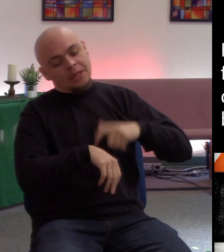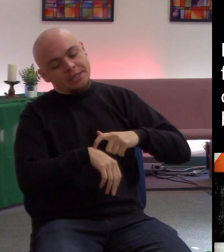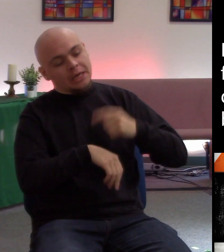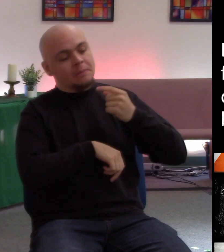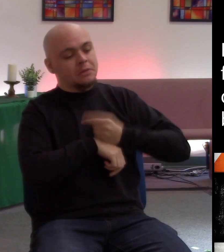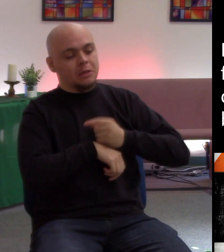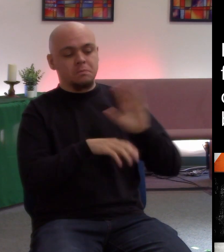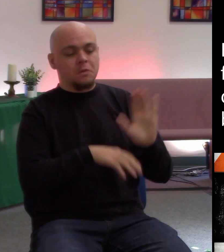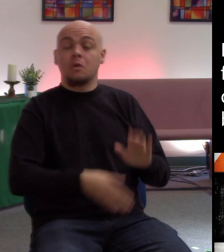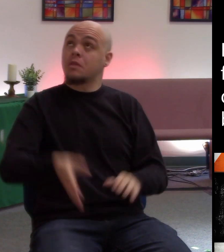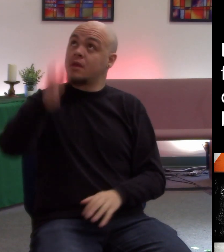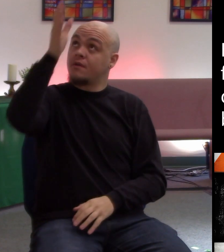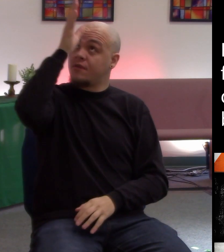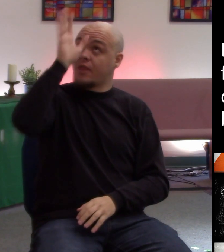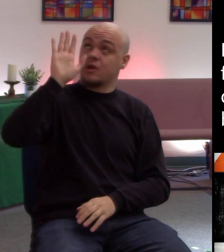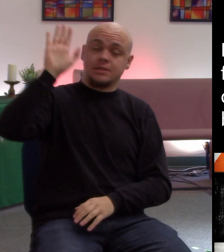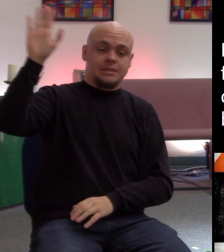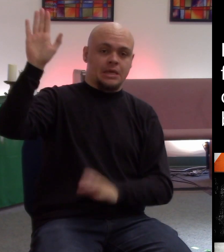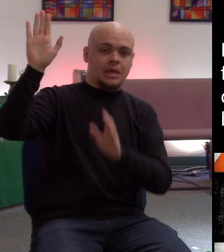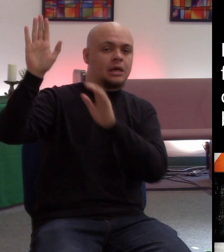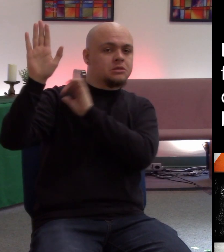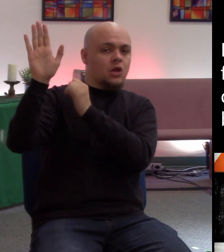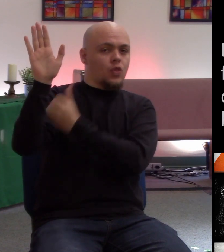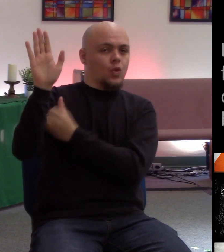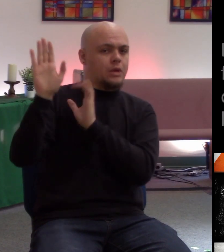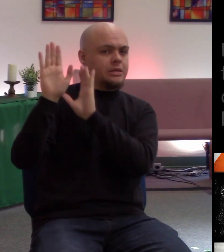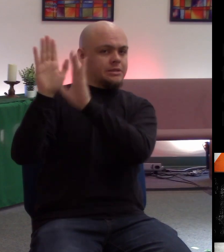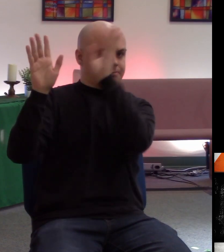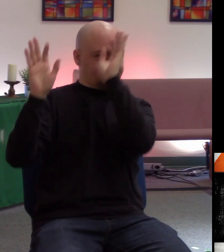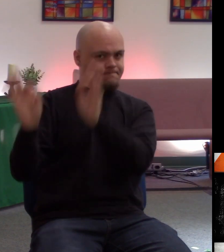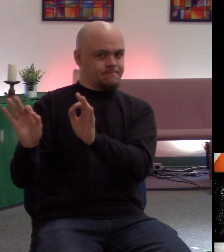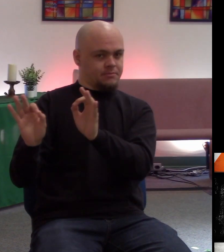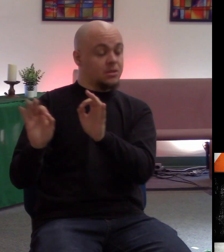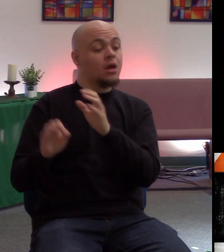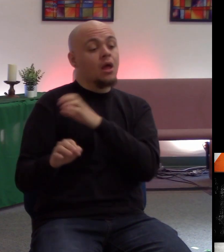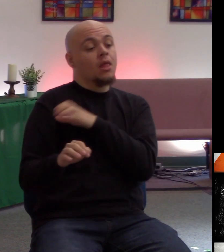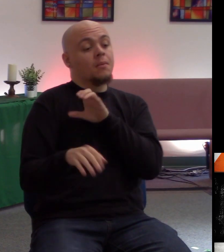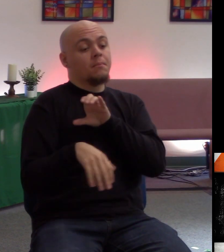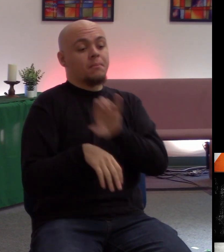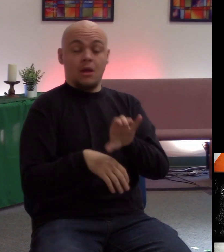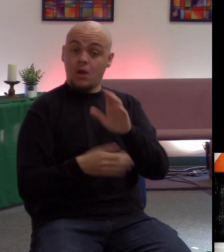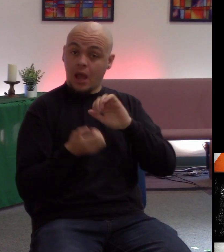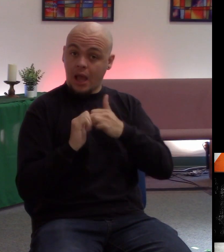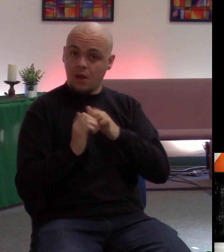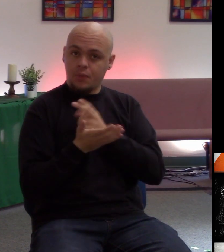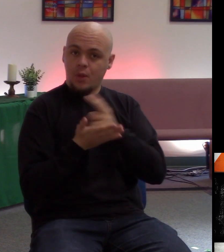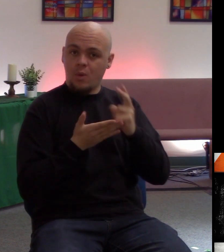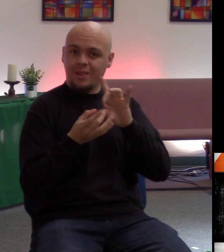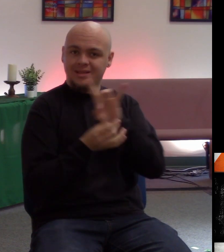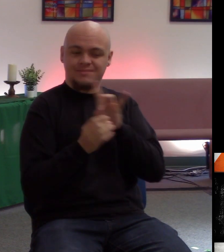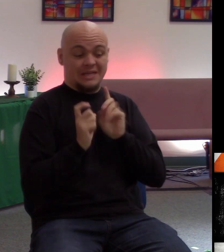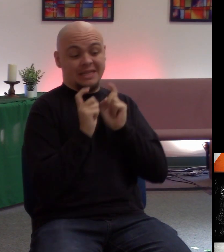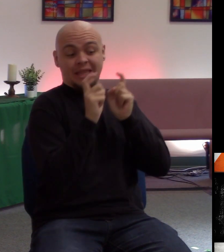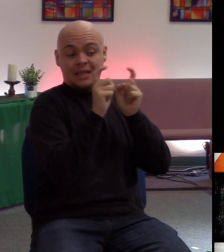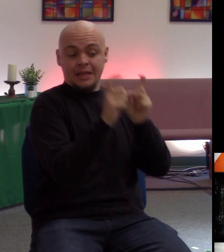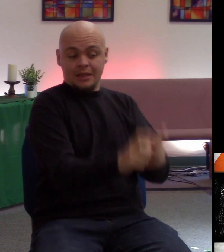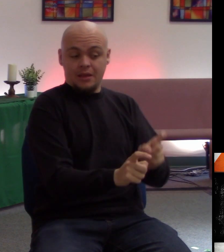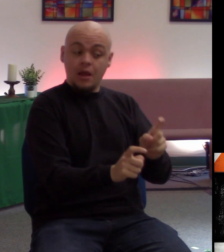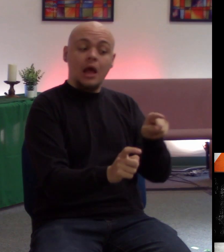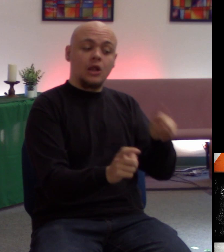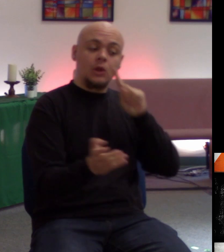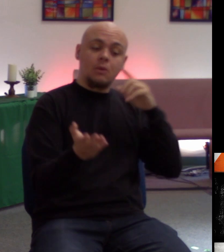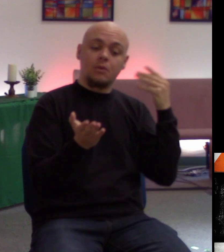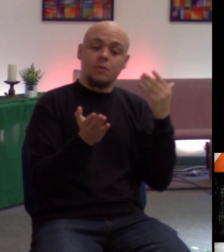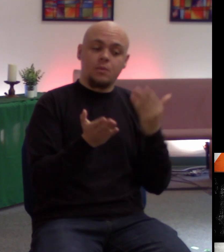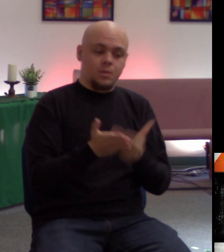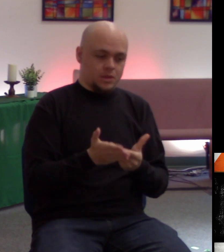know the times or dates the Father has set by his own authority. But you will receive power when the Holy Spirit comes on you, and you will